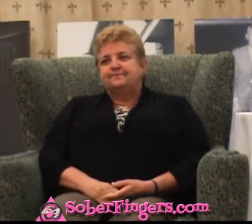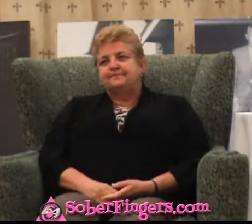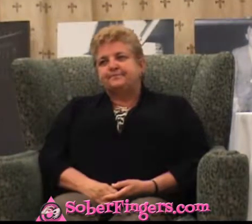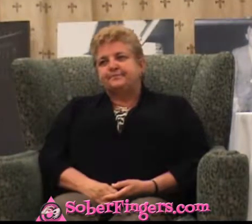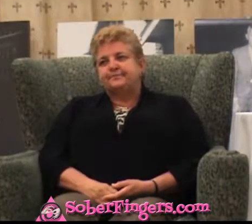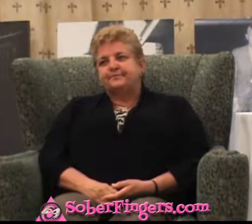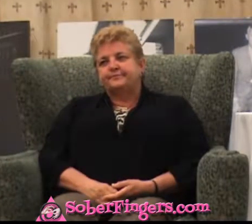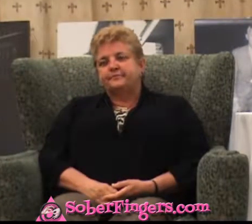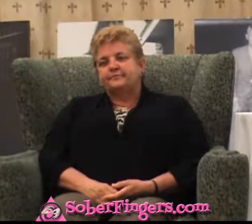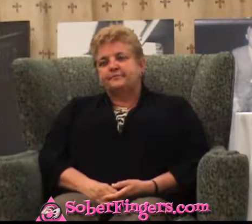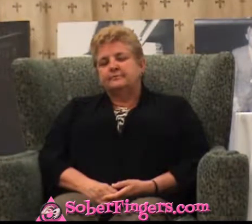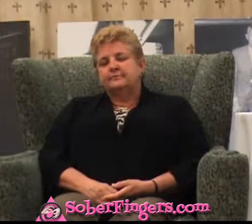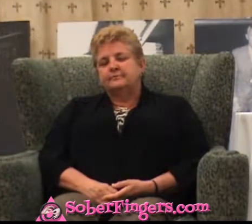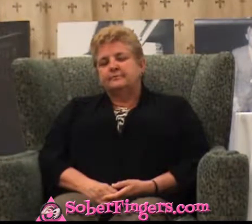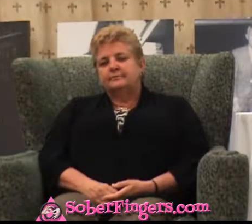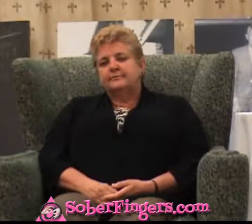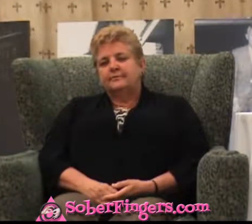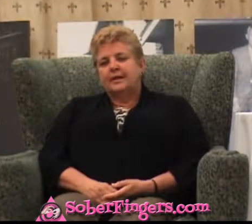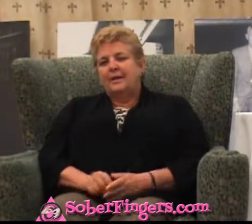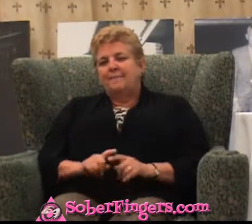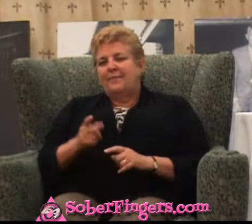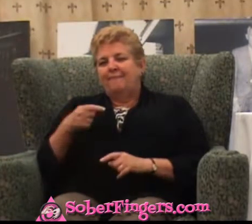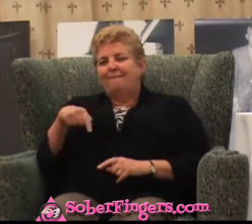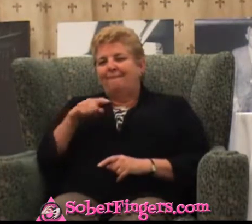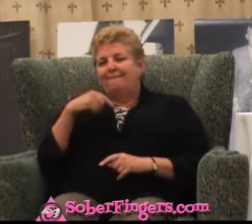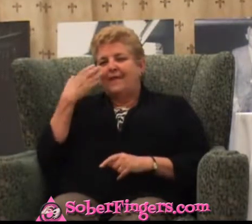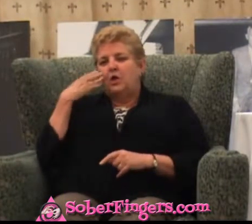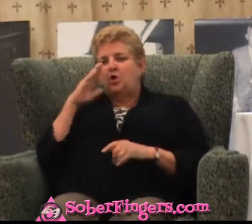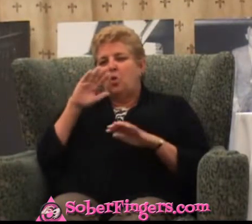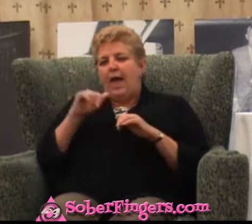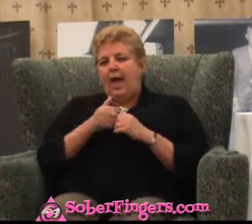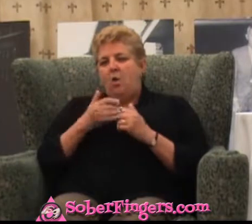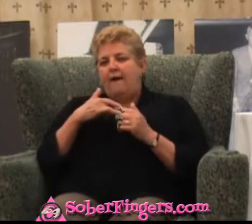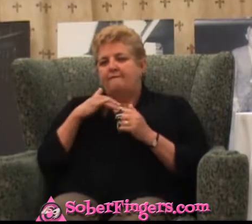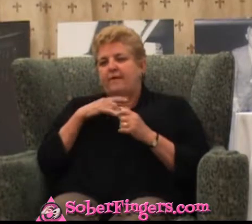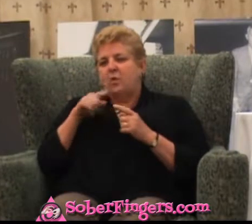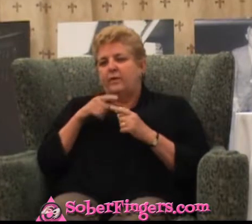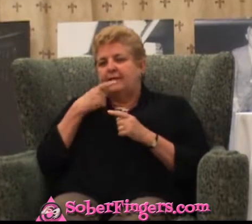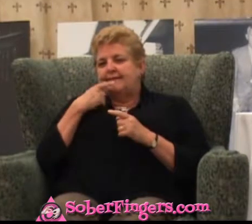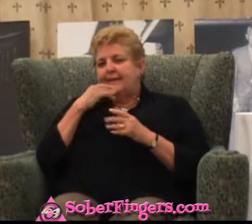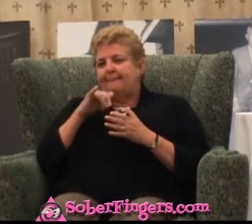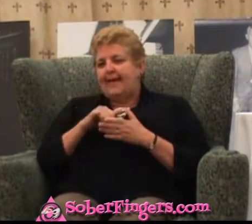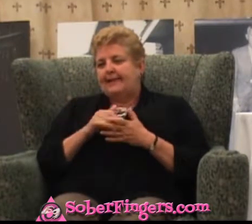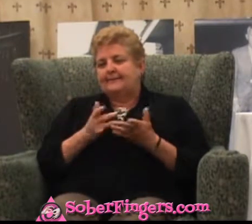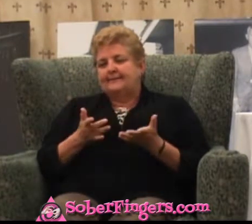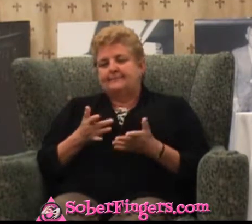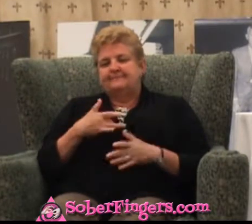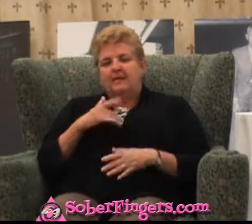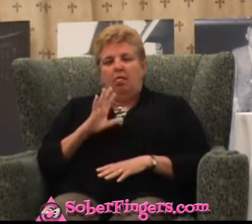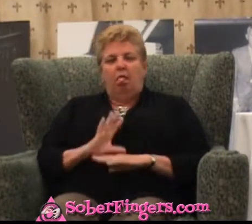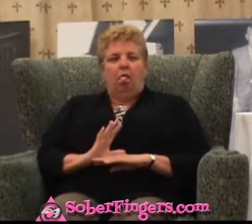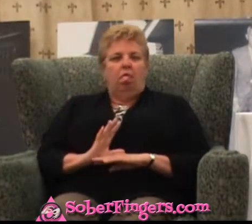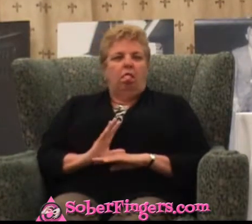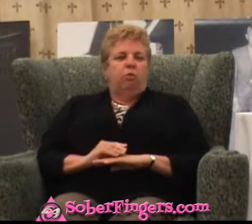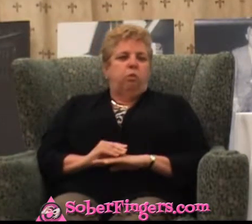And they don't know how that made me feel when they said that. Like I was a burden.